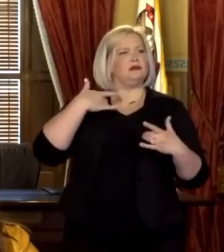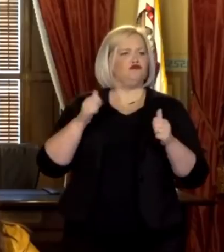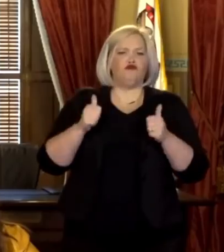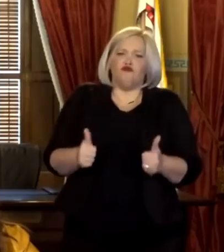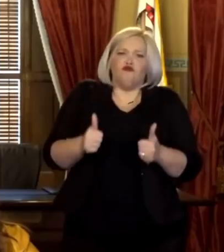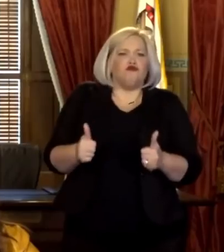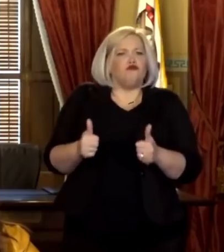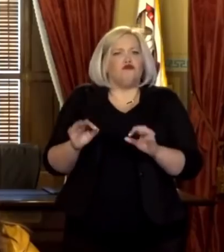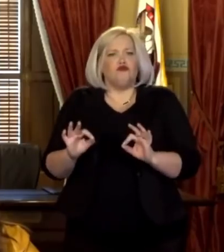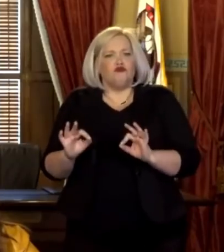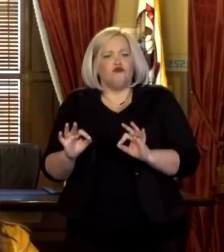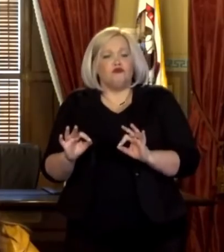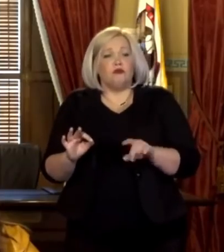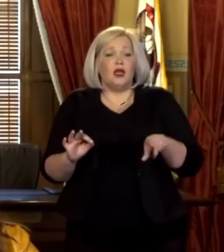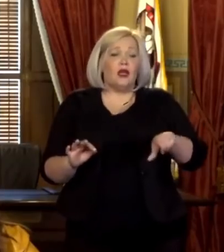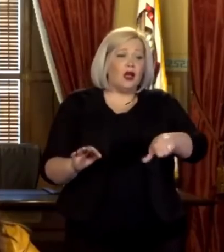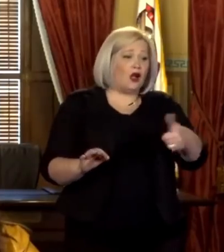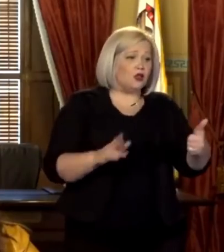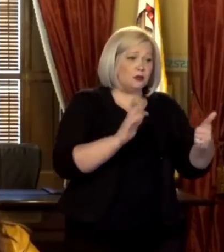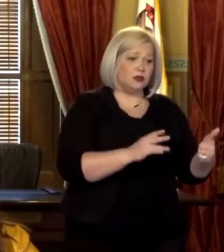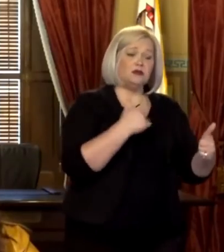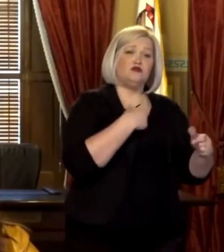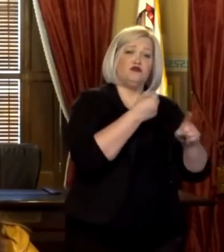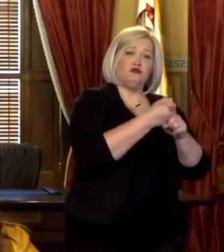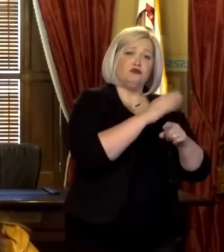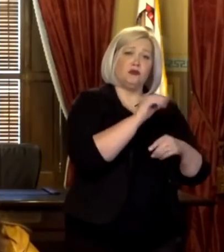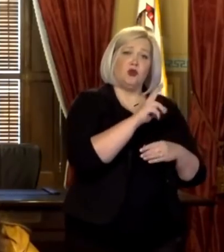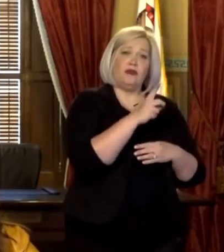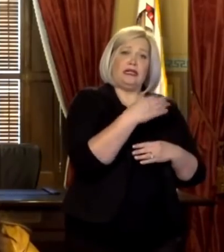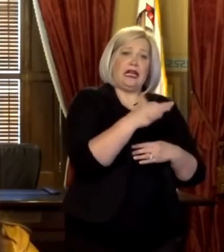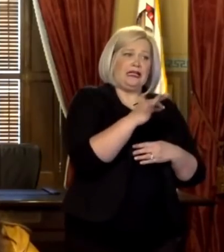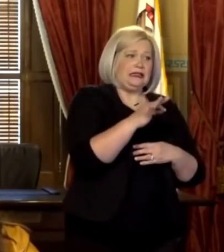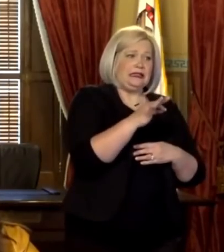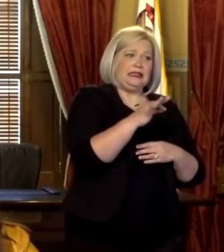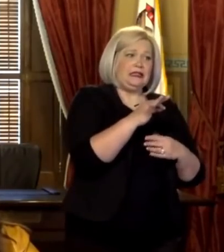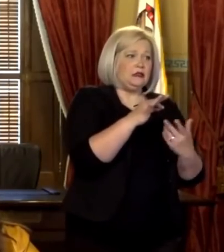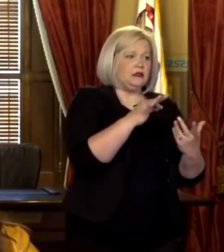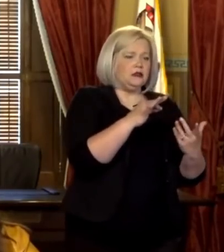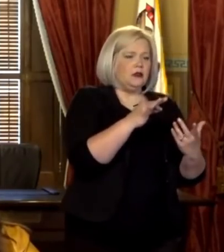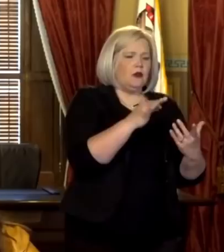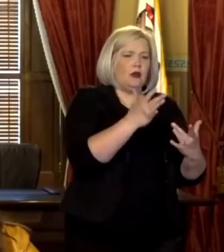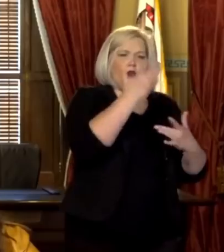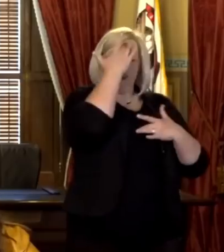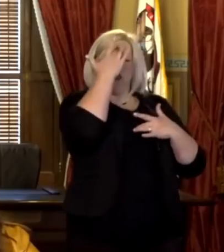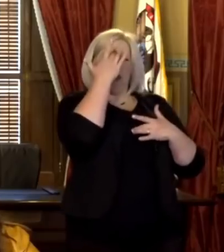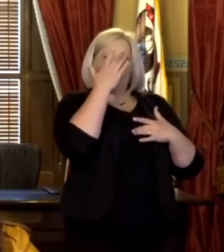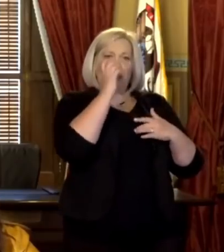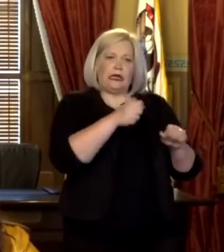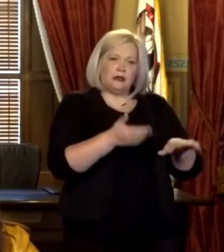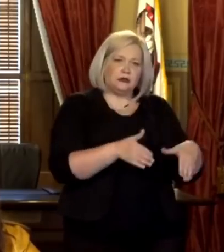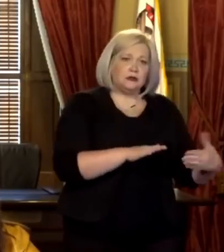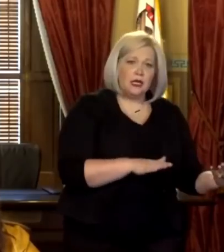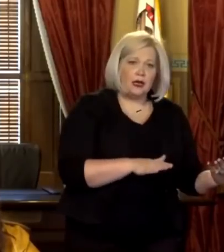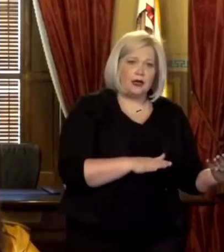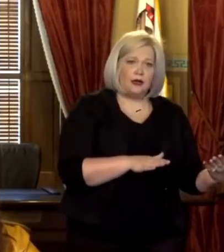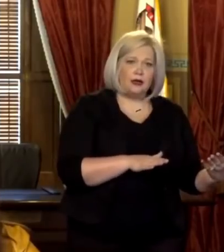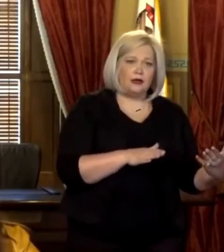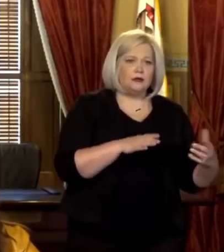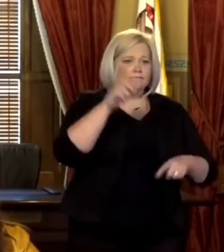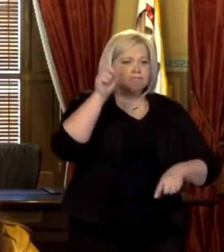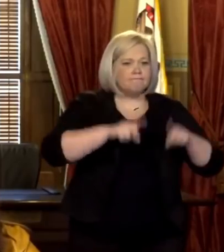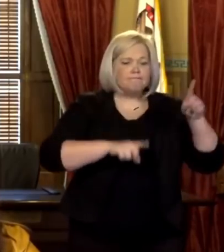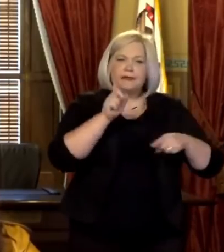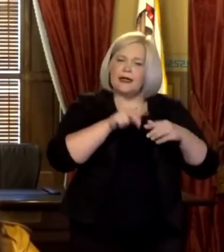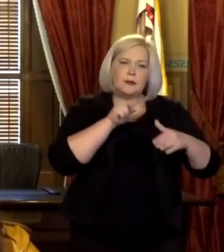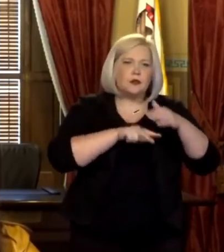might get COVID-19 and it will be fatal for them. And that's precisely why we've got to continue to take this incredibly seriously.